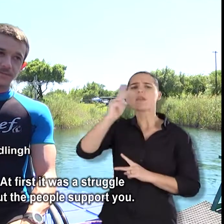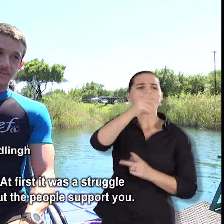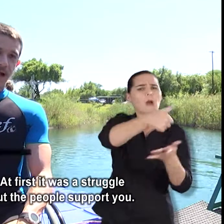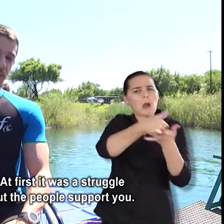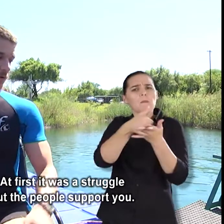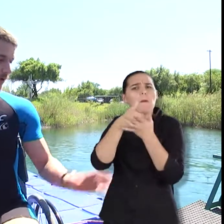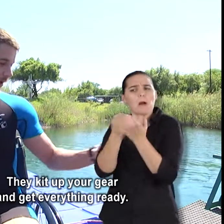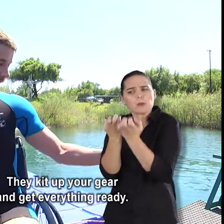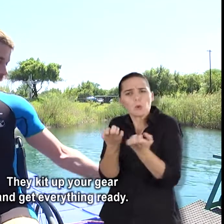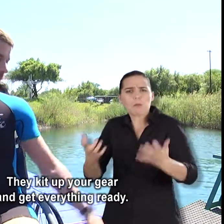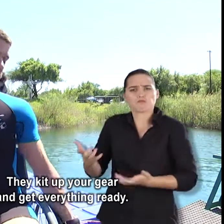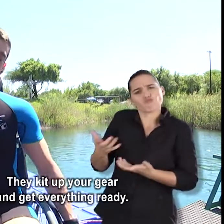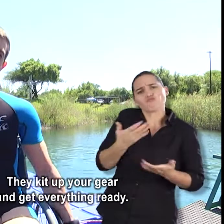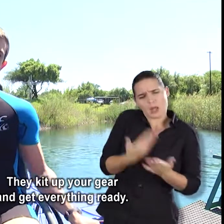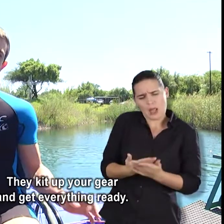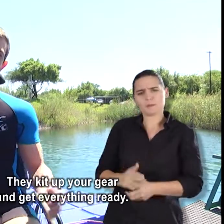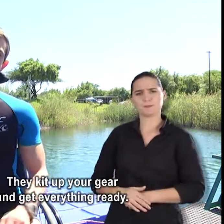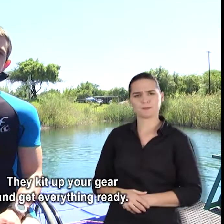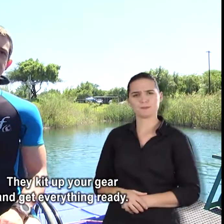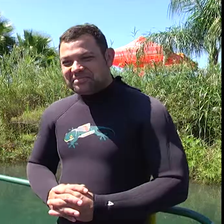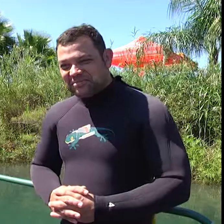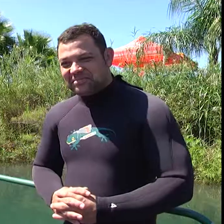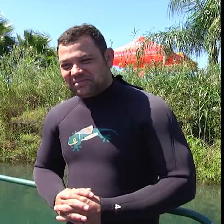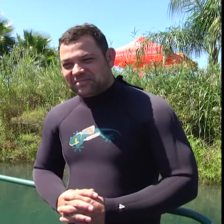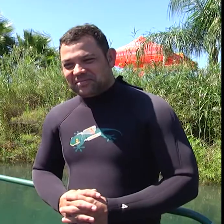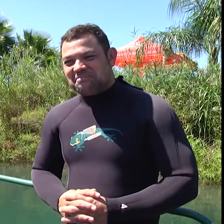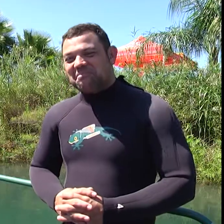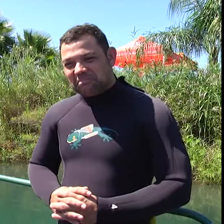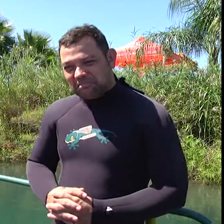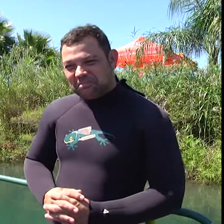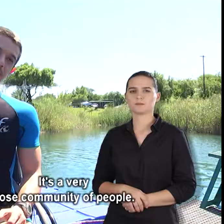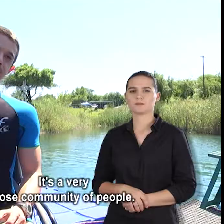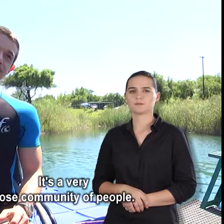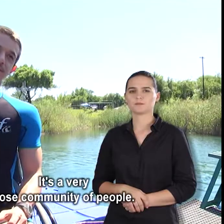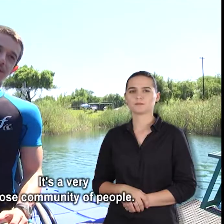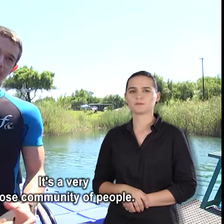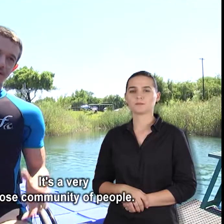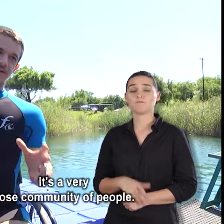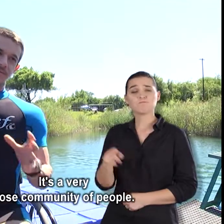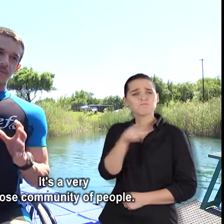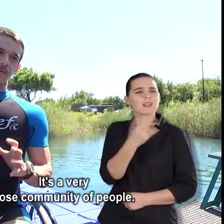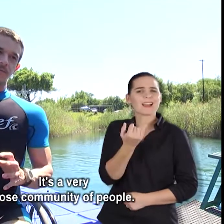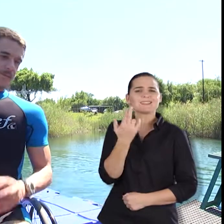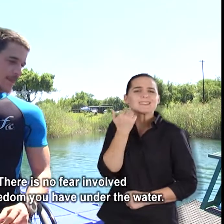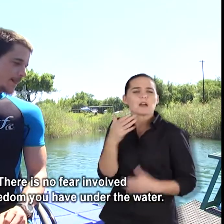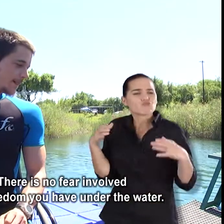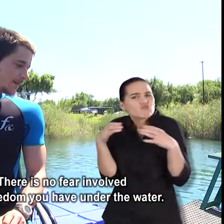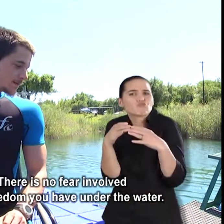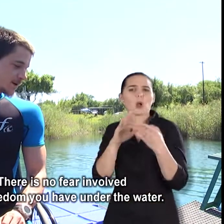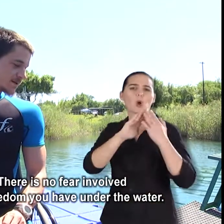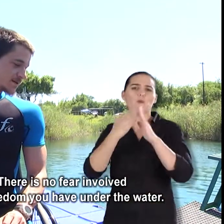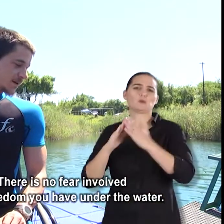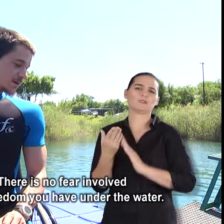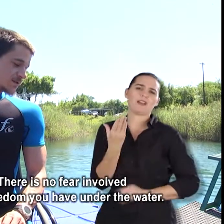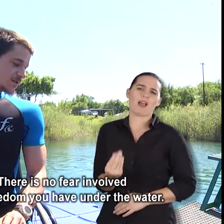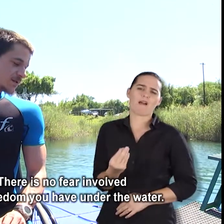around you, they help you get up your gear, get everything ready, and it's a close community of people.